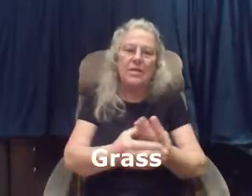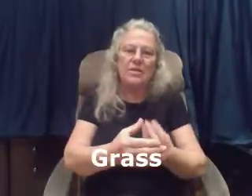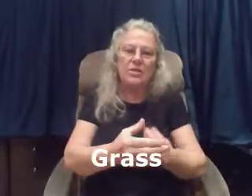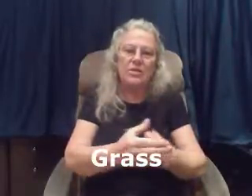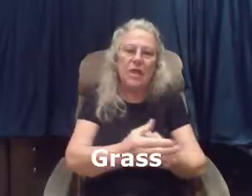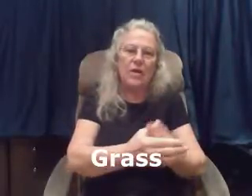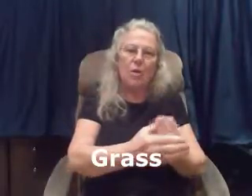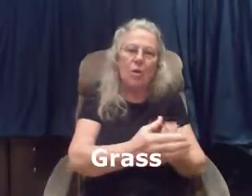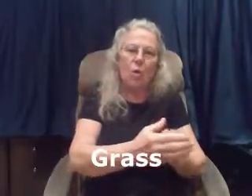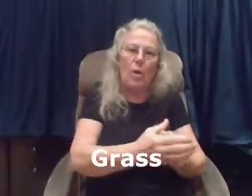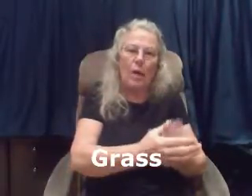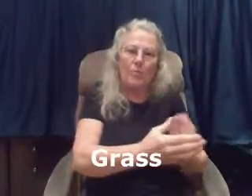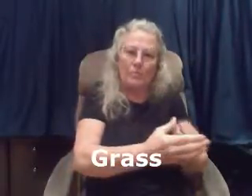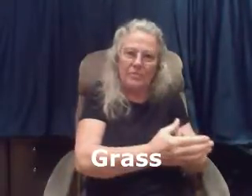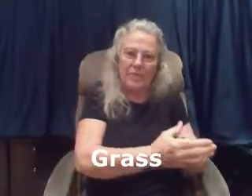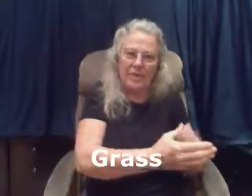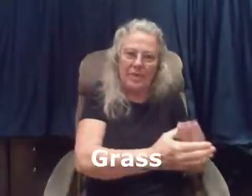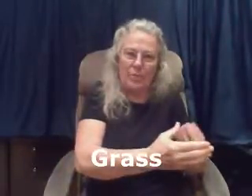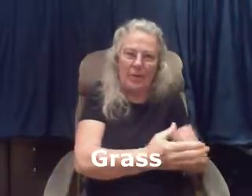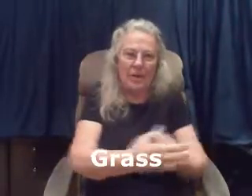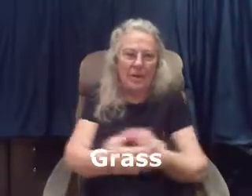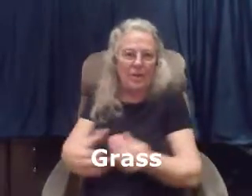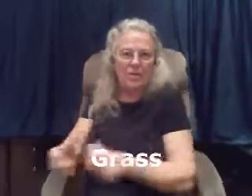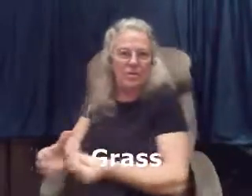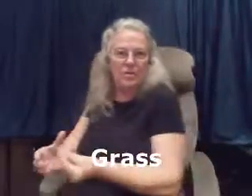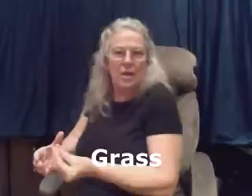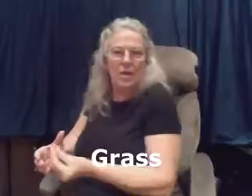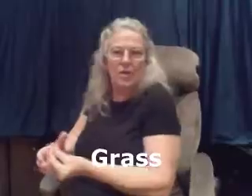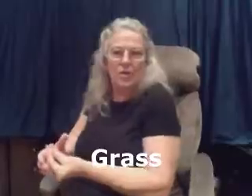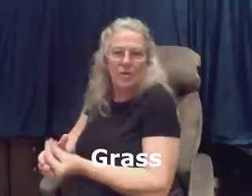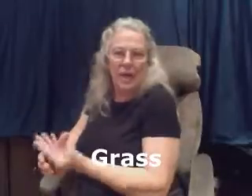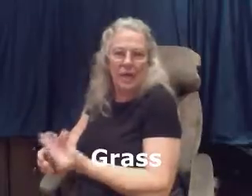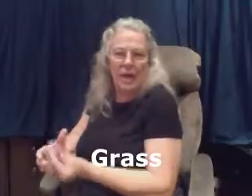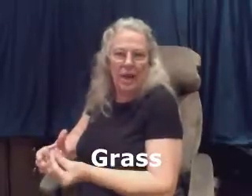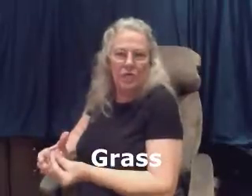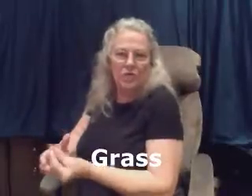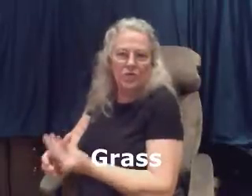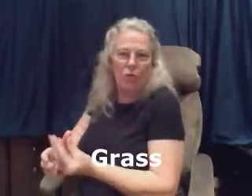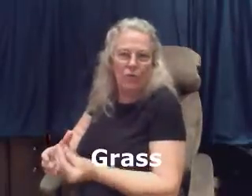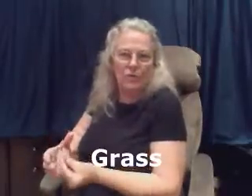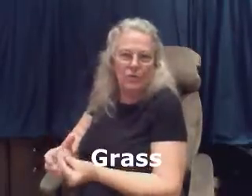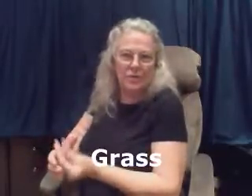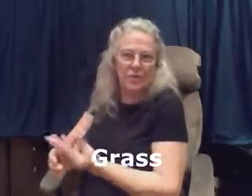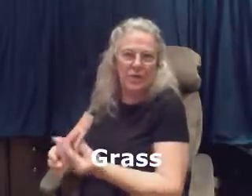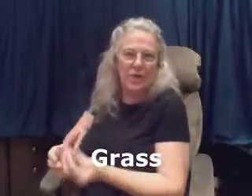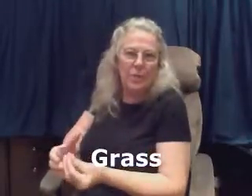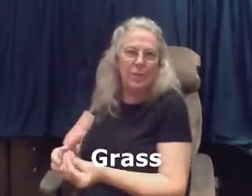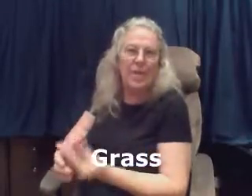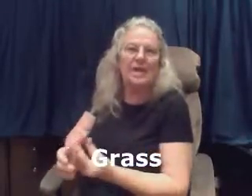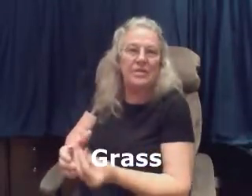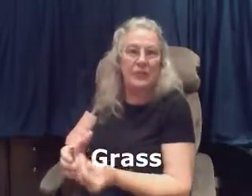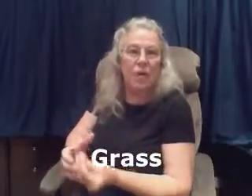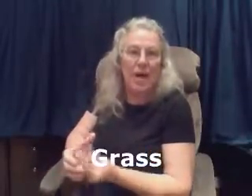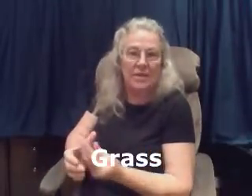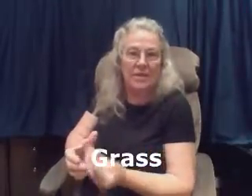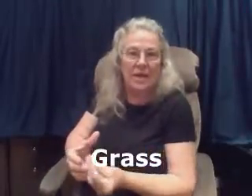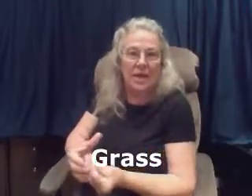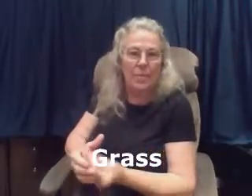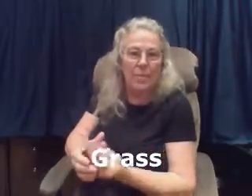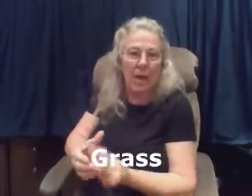that just kind of grow up little by little, and your dominant hand just forms those little blades of grass that come up out